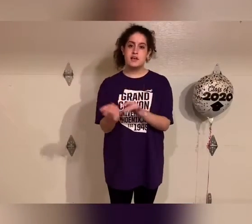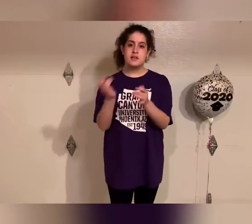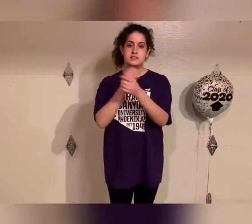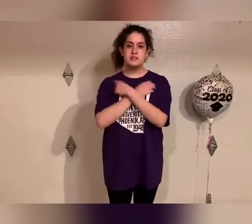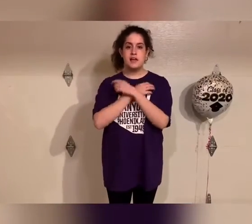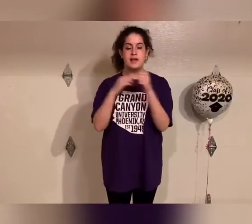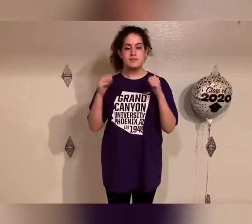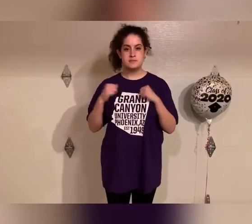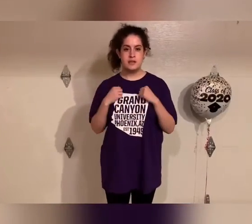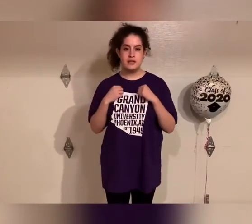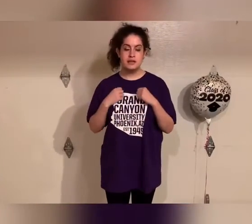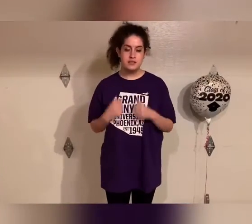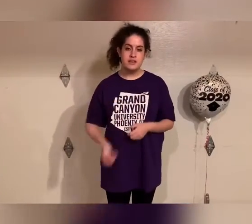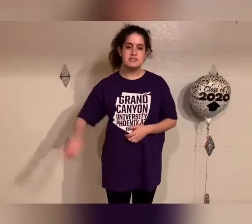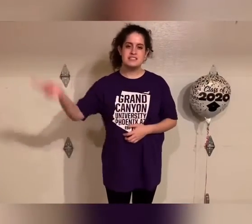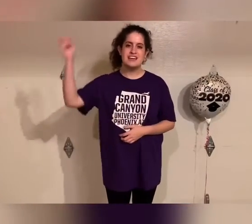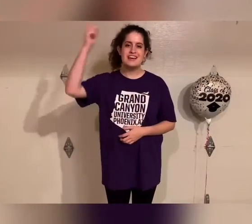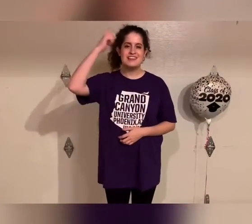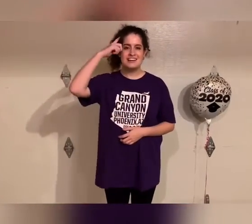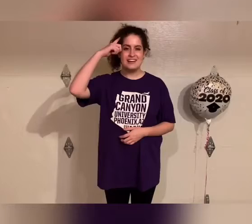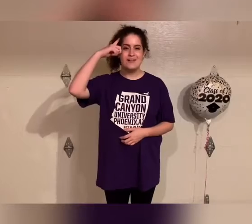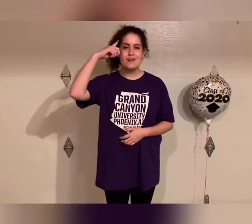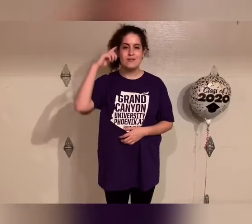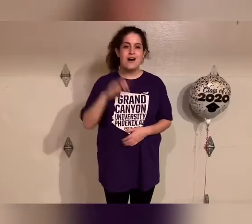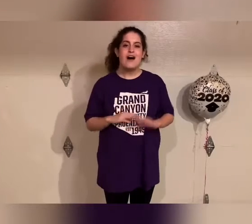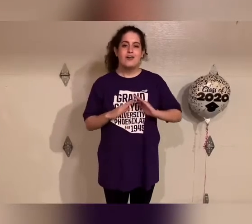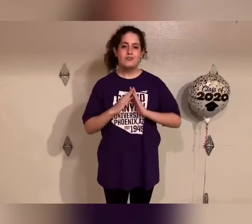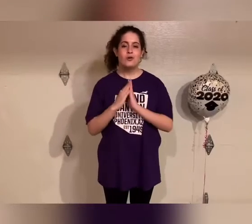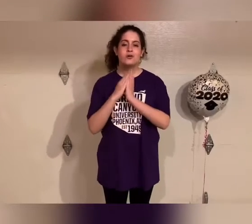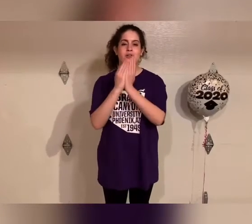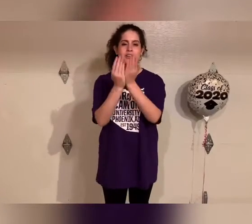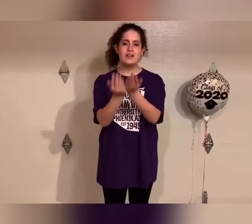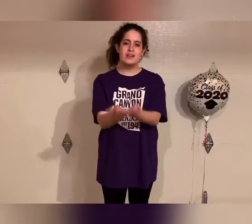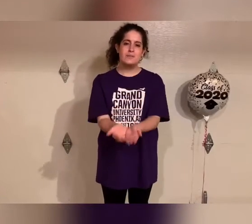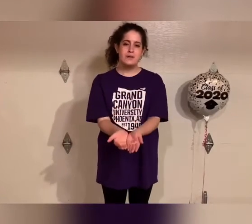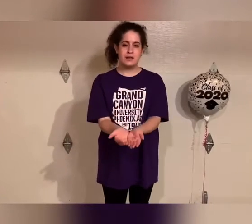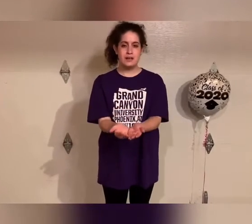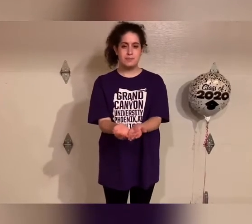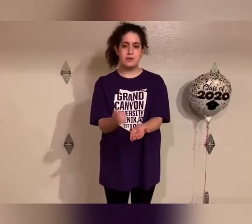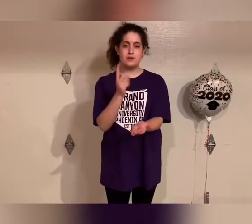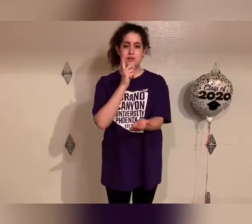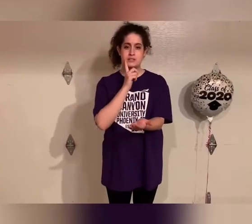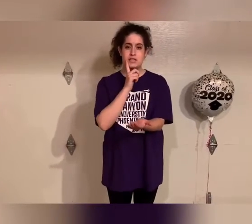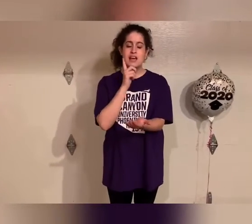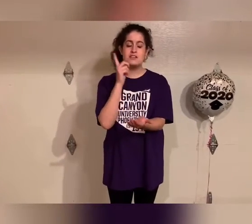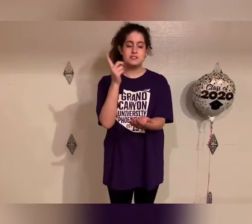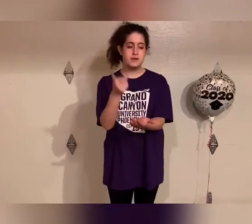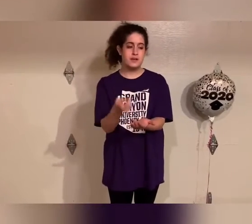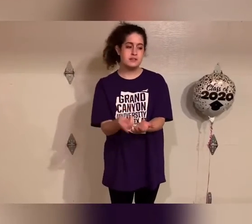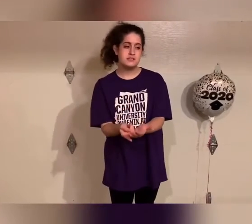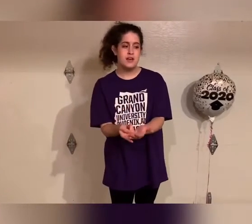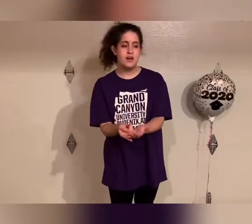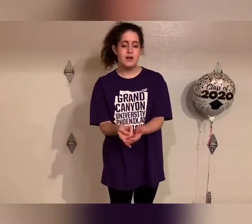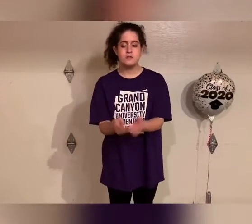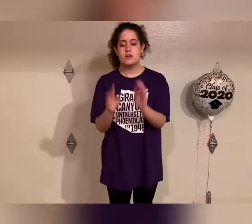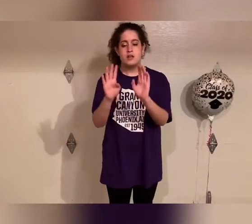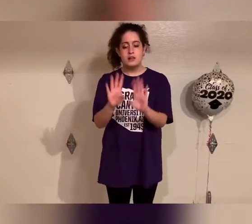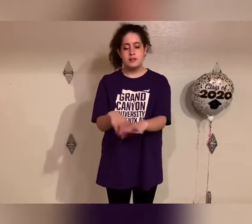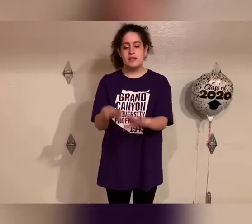Jesus loves me, this I know, for the Bible tells me so.